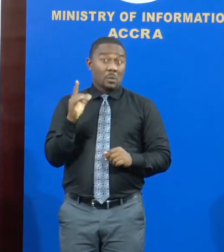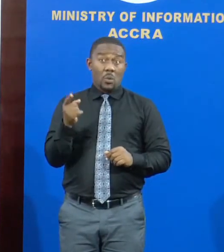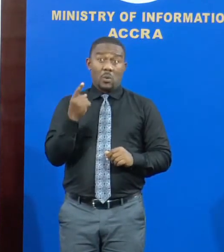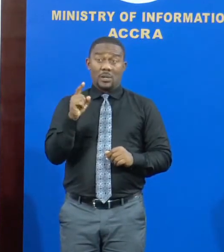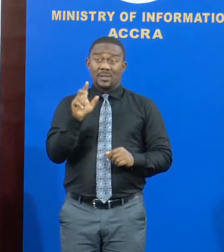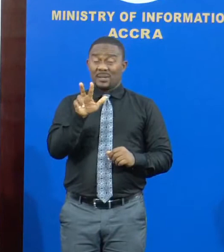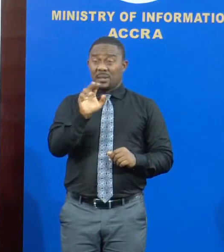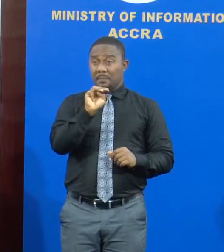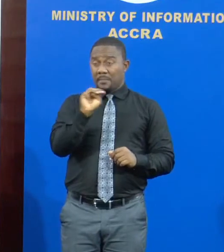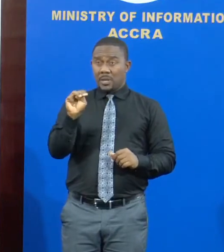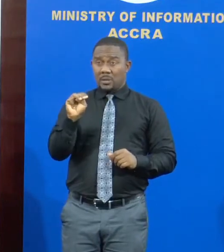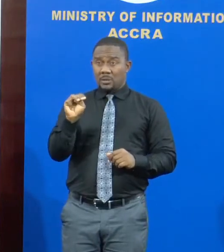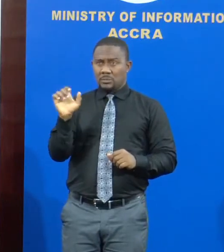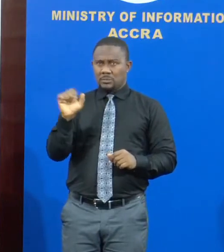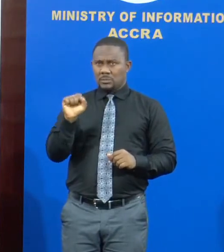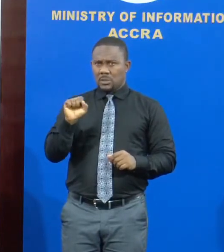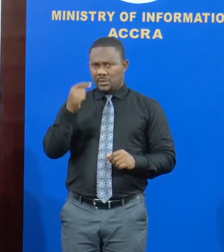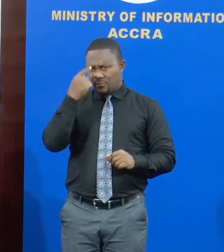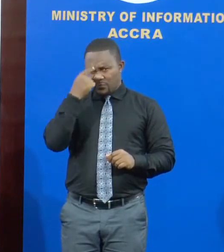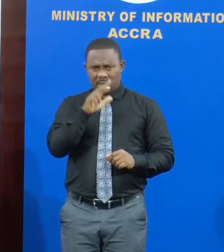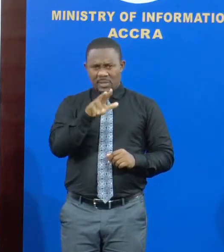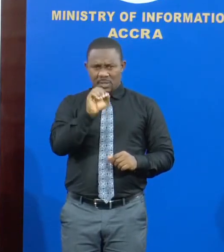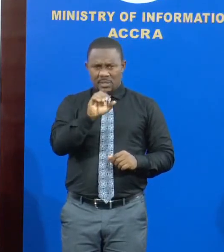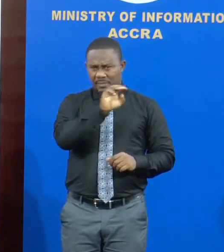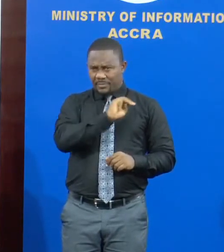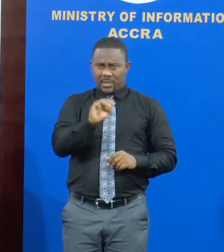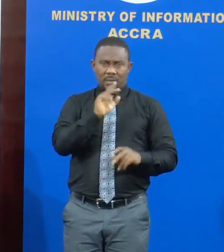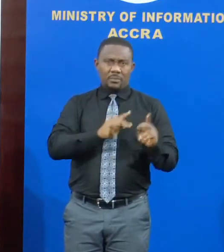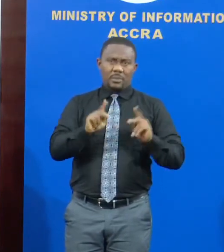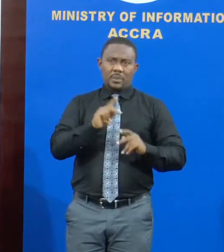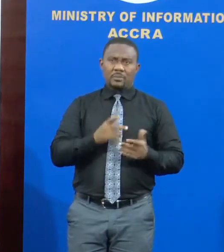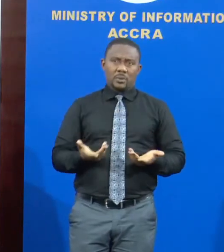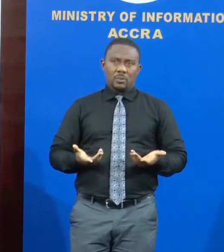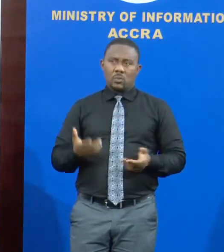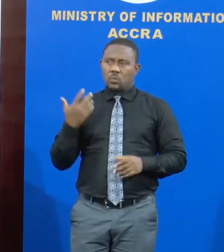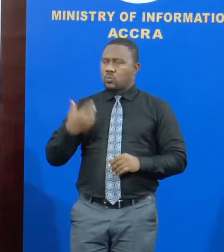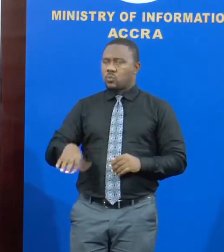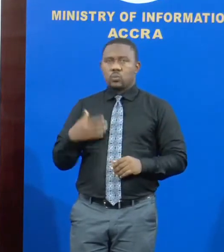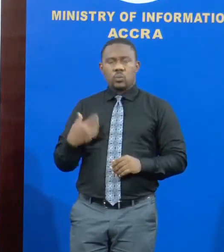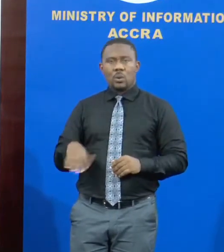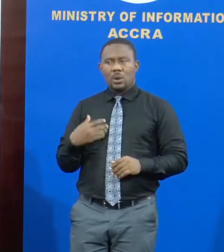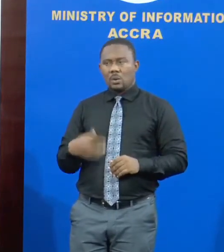million for 30 million records, right? Significant savings.